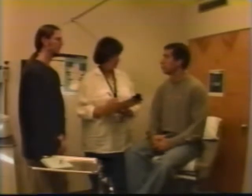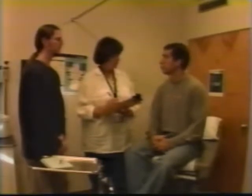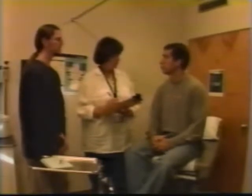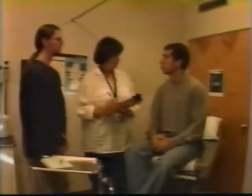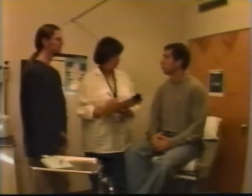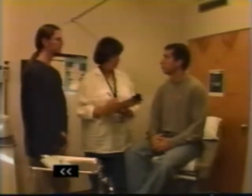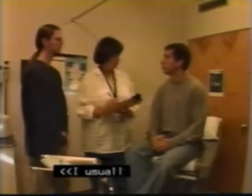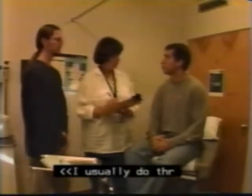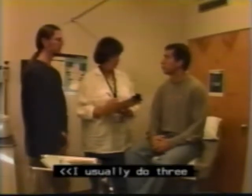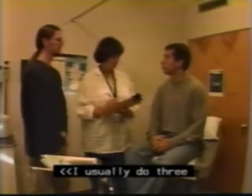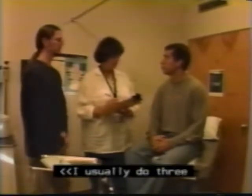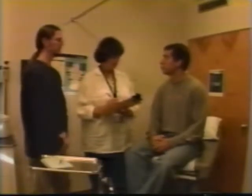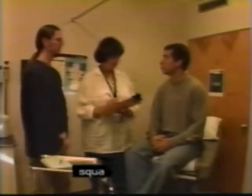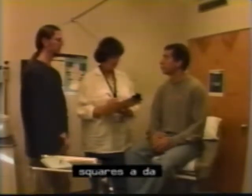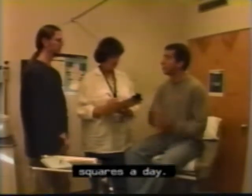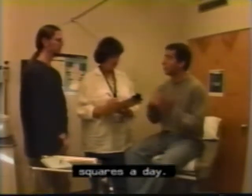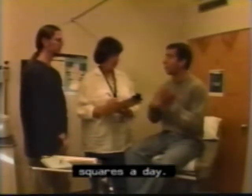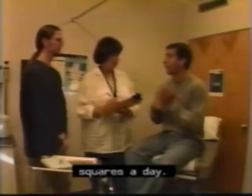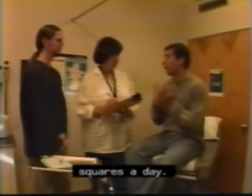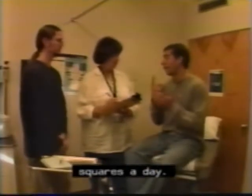I usually do 3 squares a day.